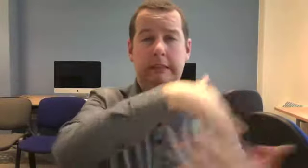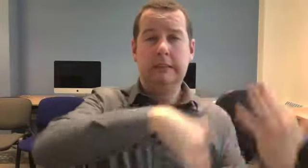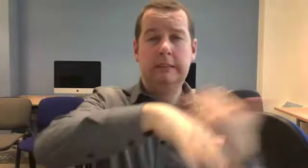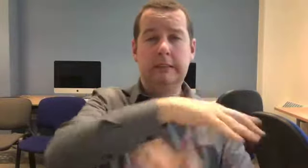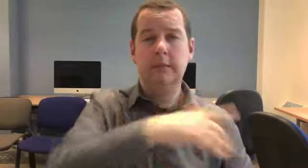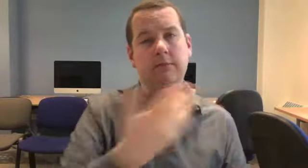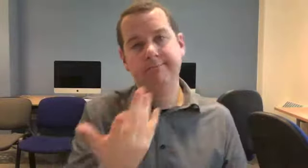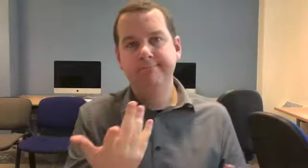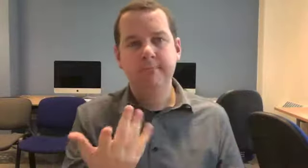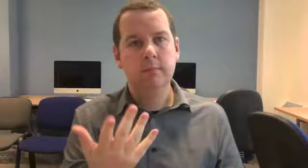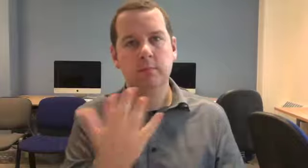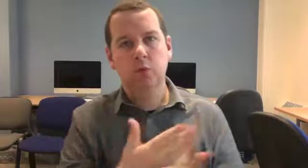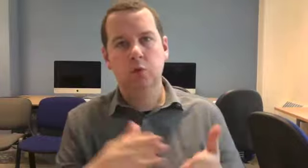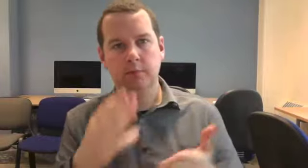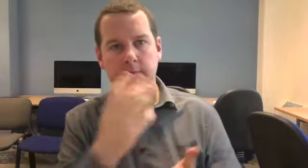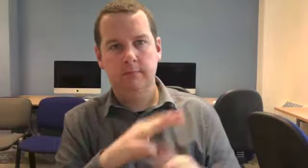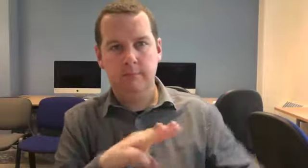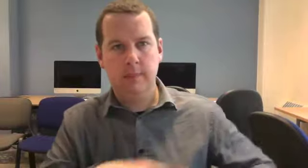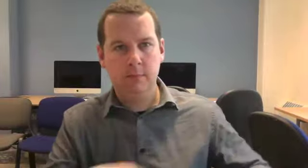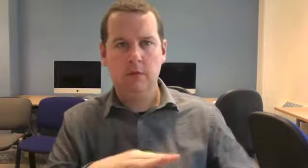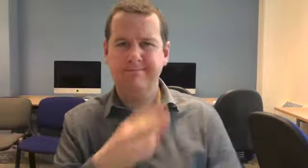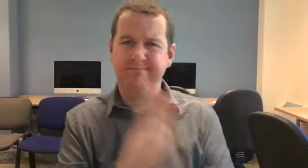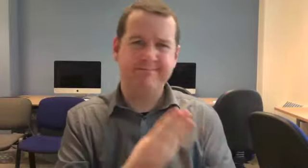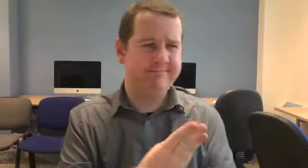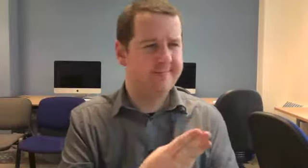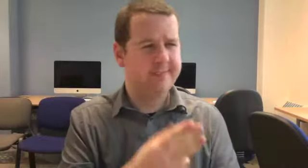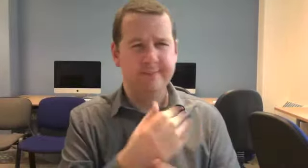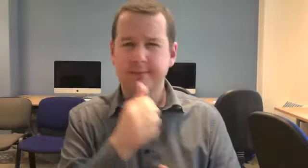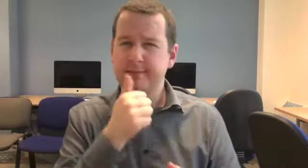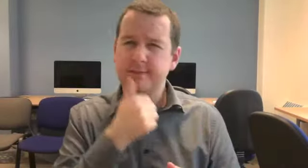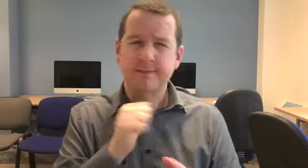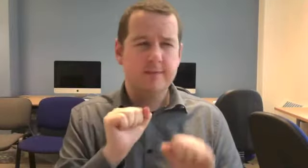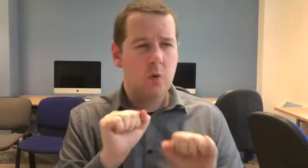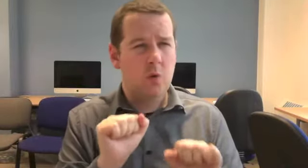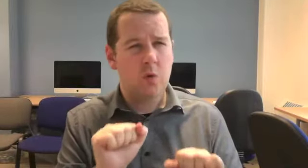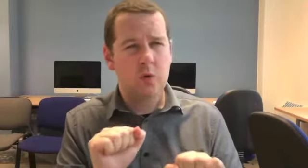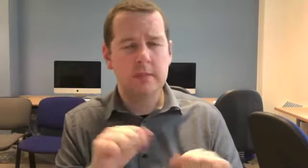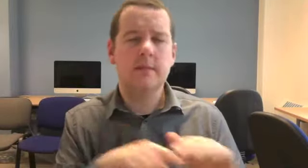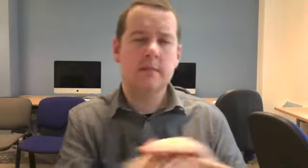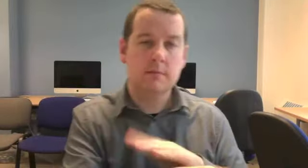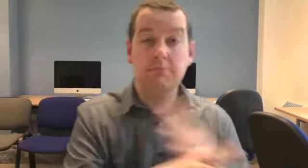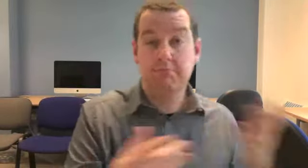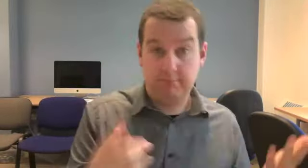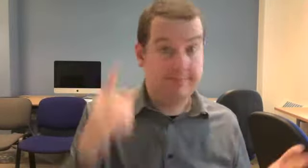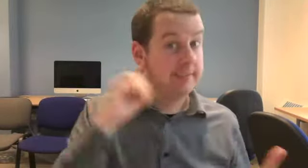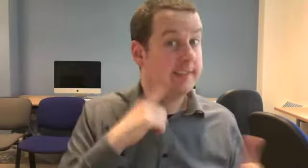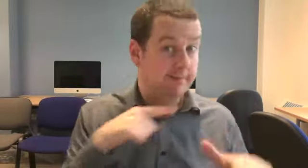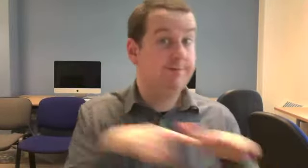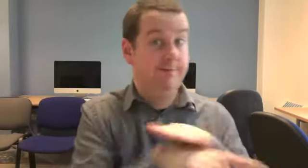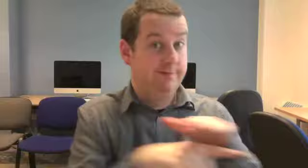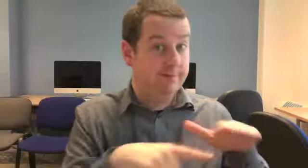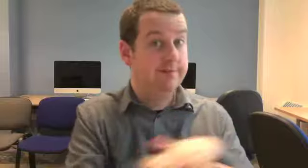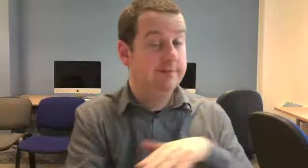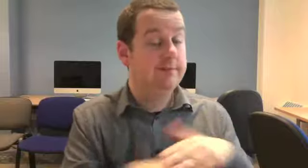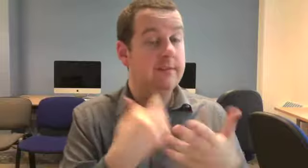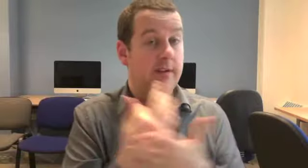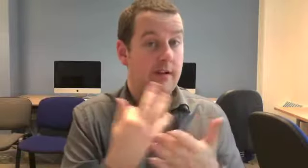which, you know, the workhouse's conditions were often terrible and people sometimes were forced to enter them because of life circumstances, and deaf people were in